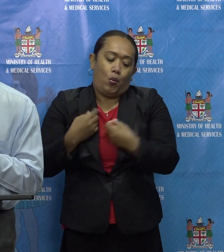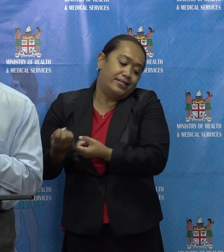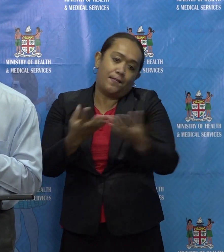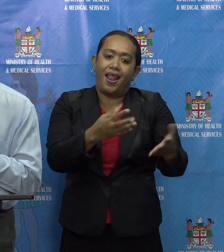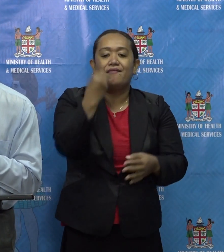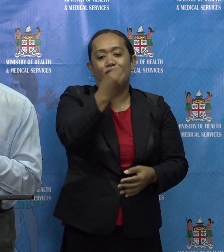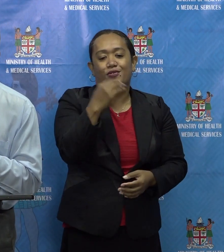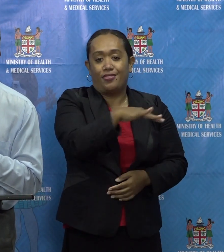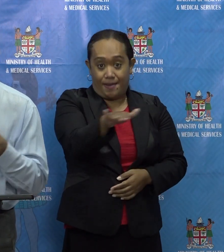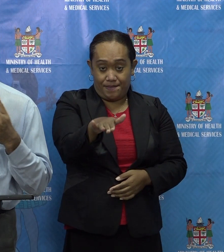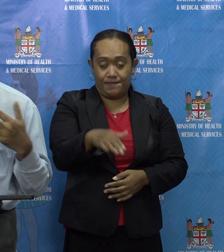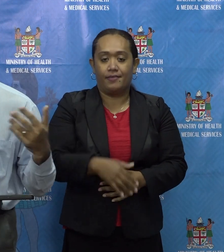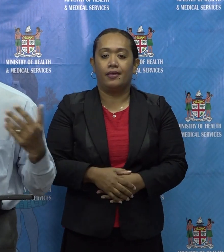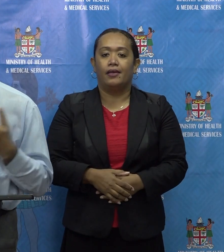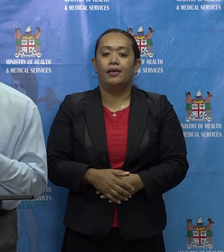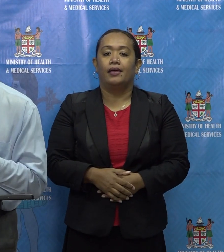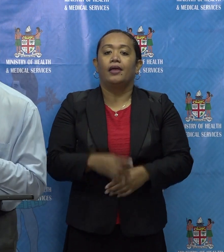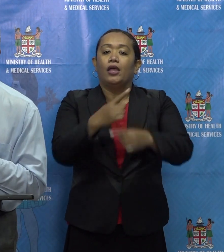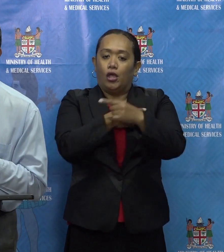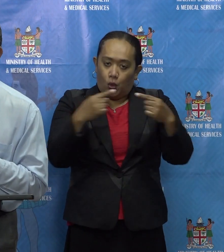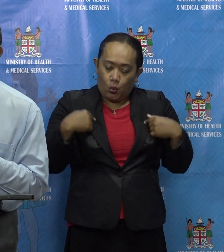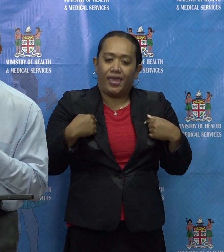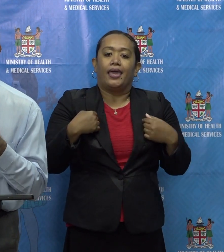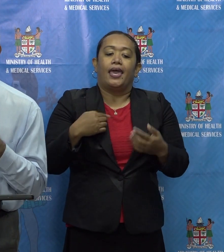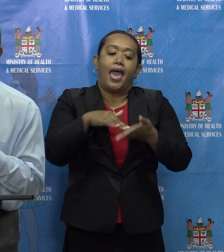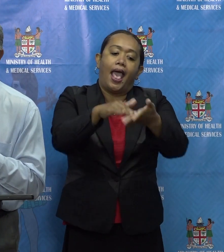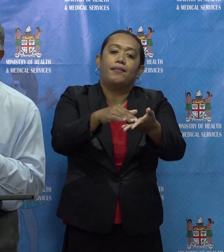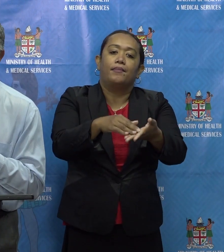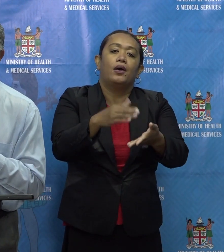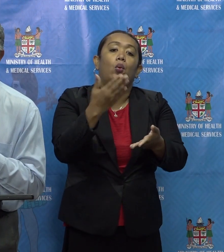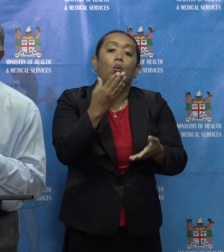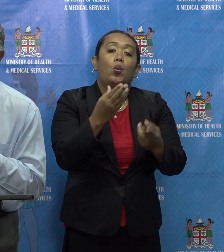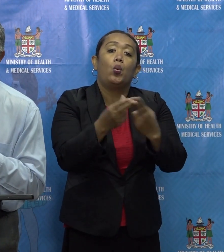We have allowed people to have communication. There are communication